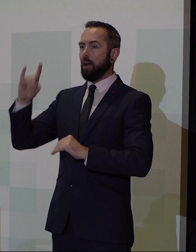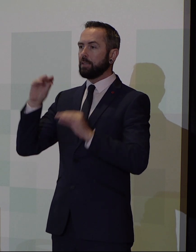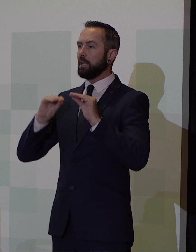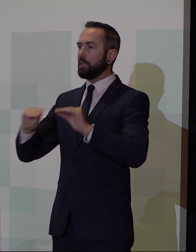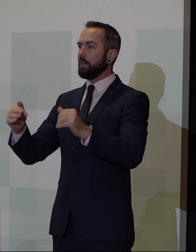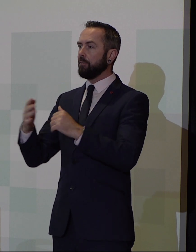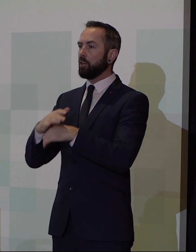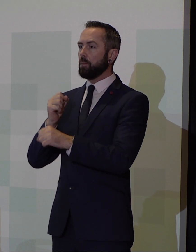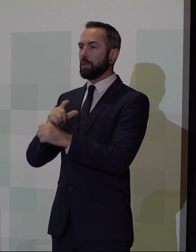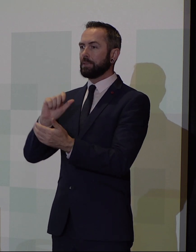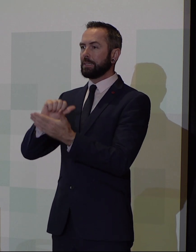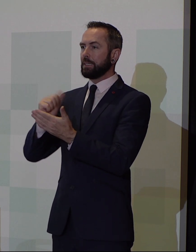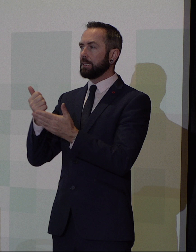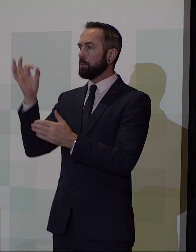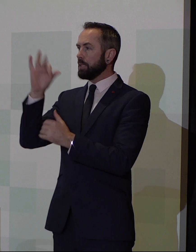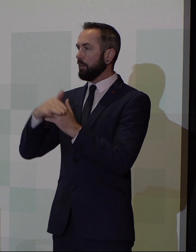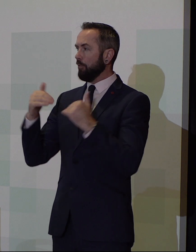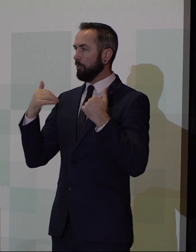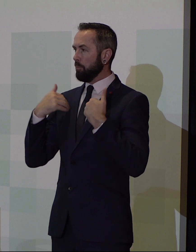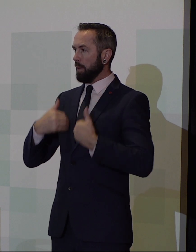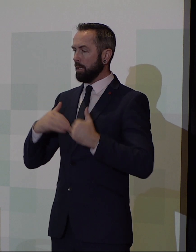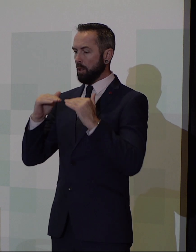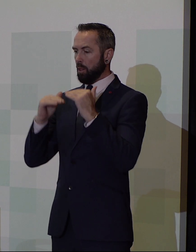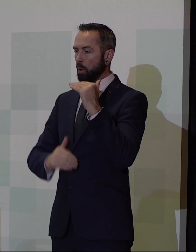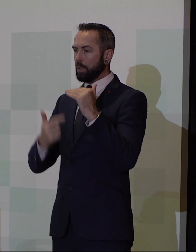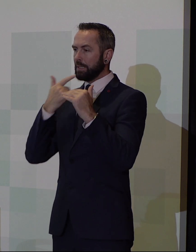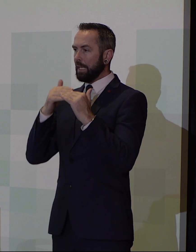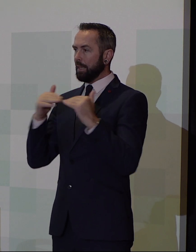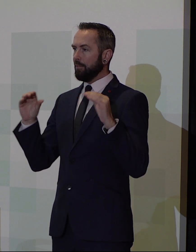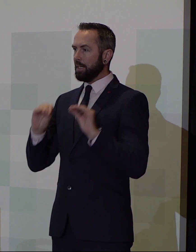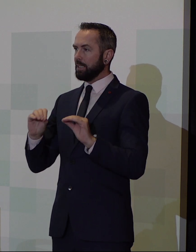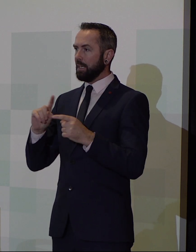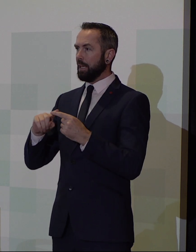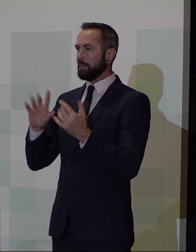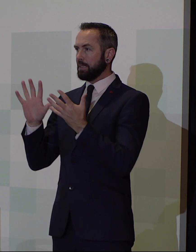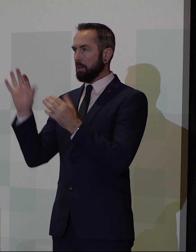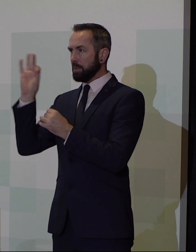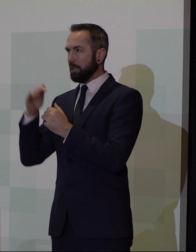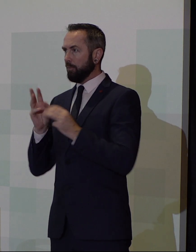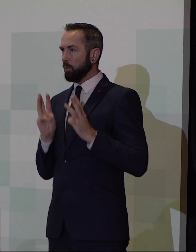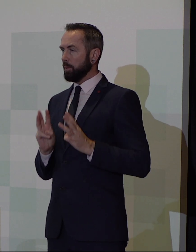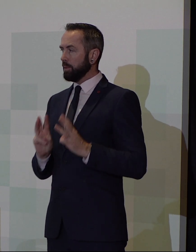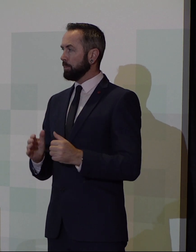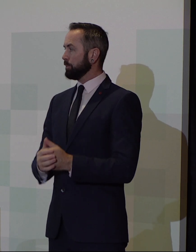about 16% of men was lower secondary compared to about 10% of women.